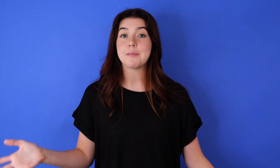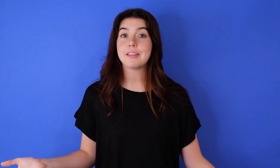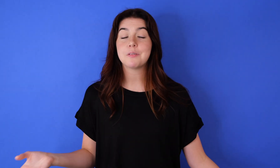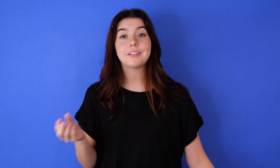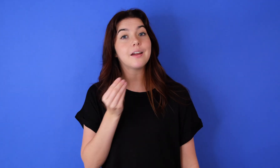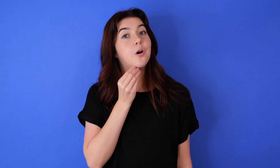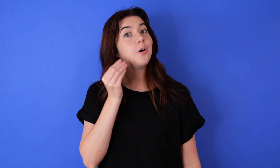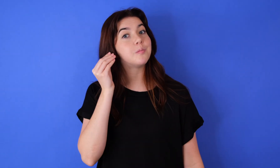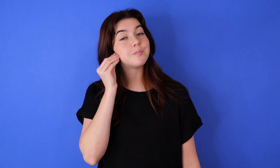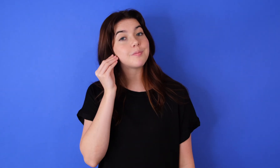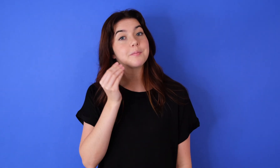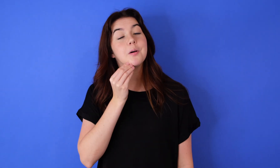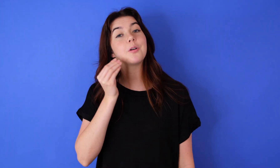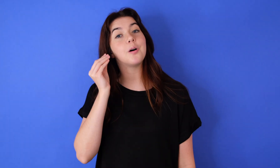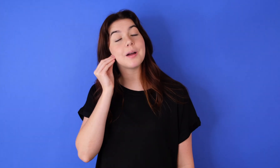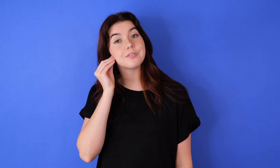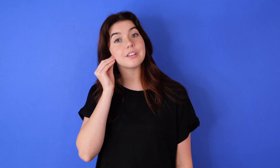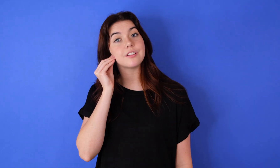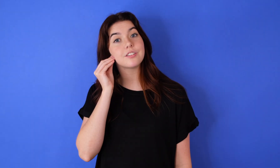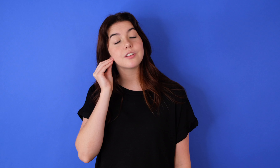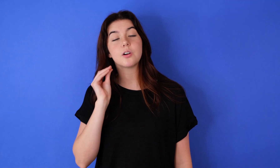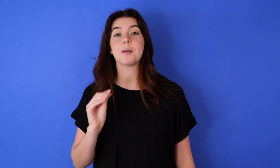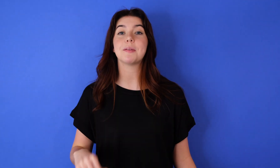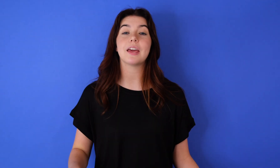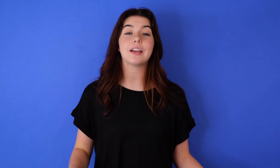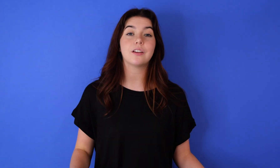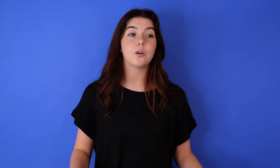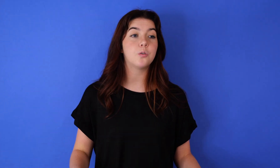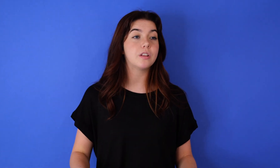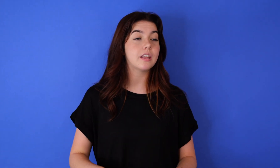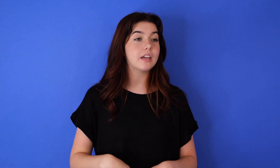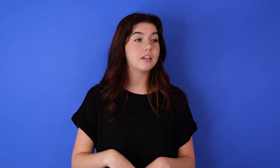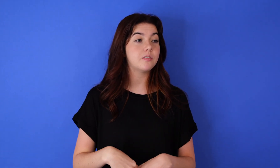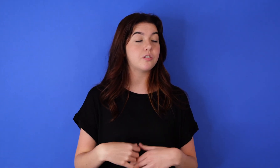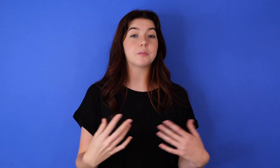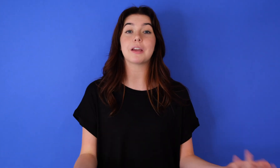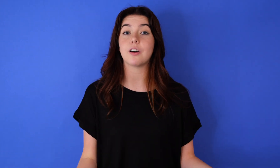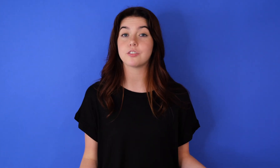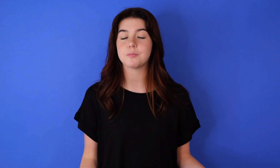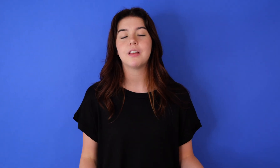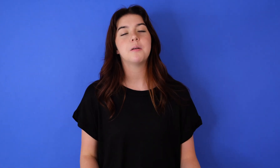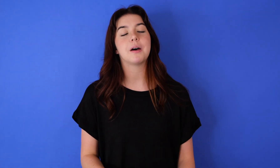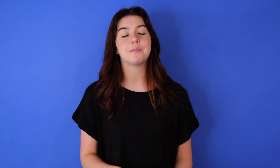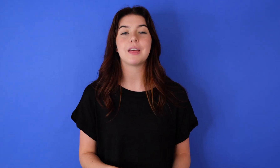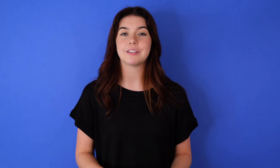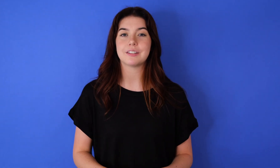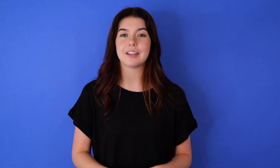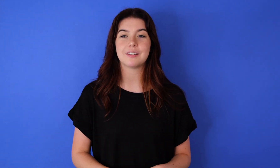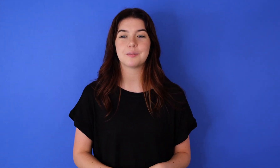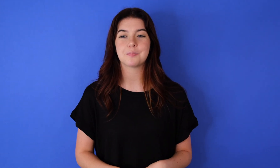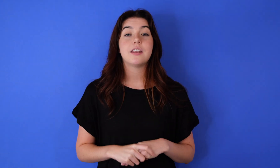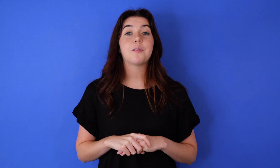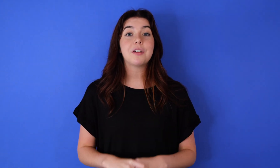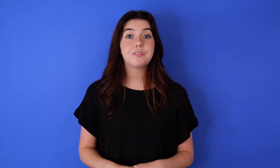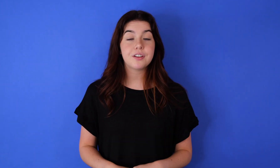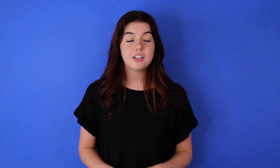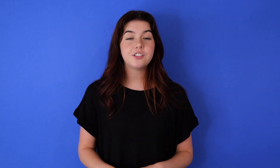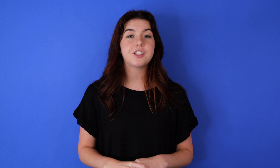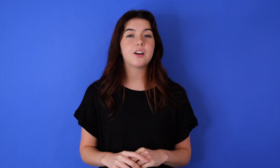they would say home. I'm going home after this. Or maybe they go and they do something else. But that's the sentence. Now with finish, there are